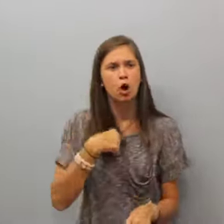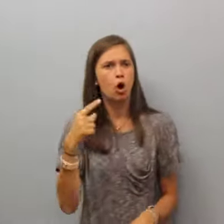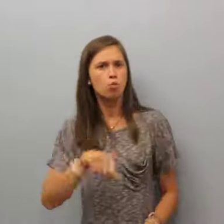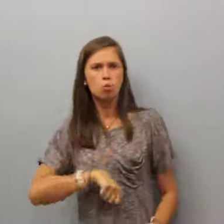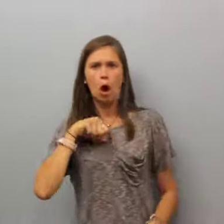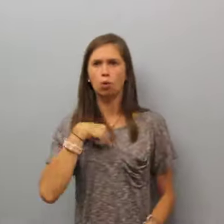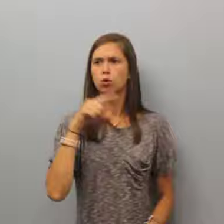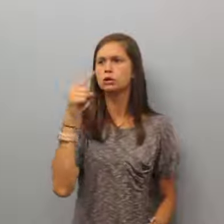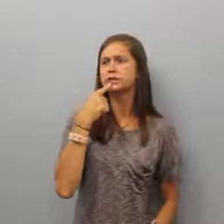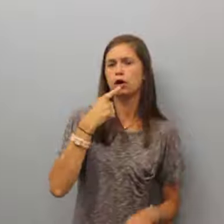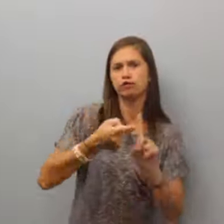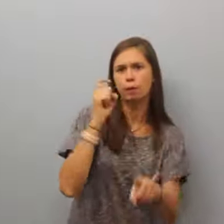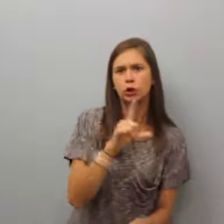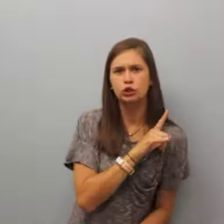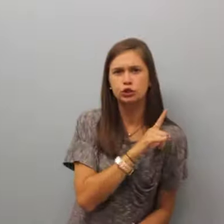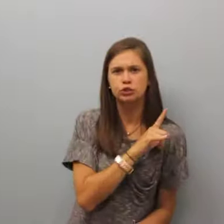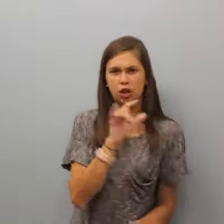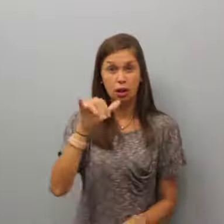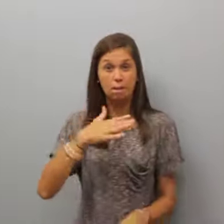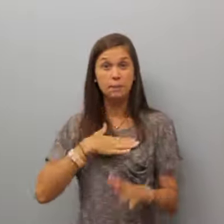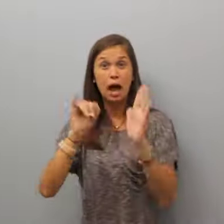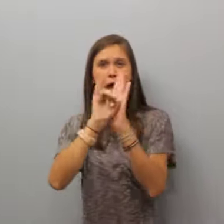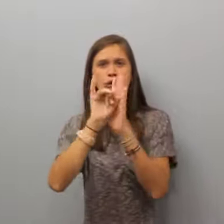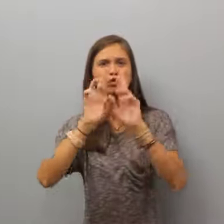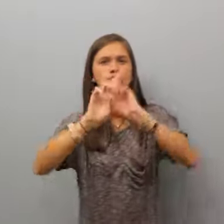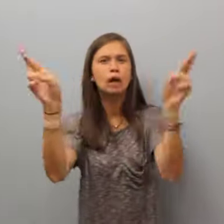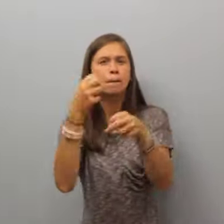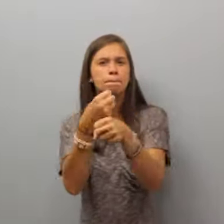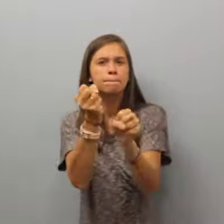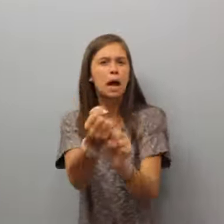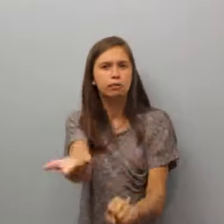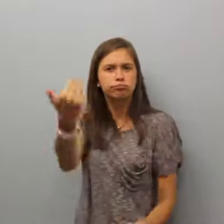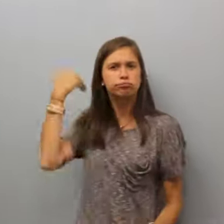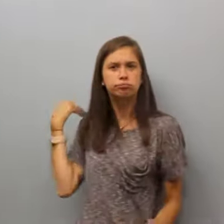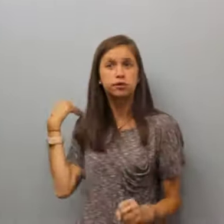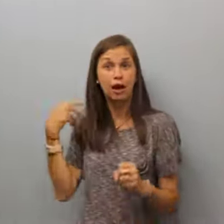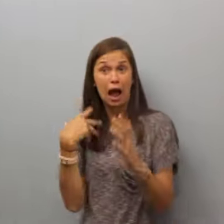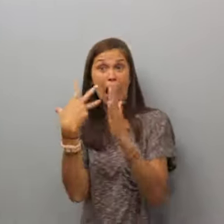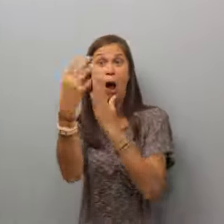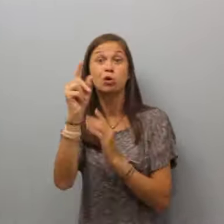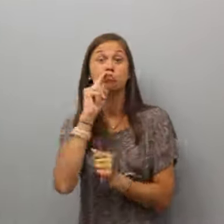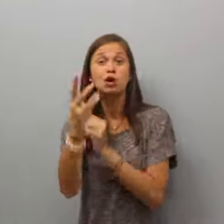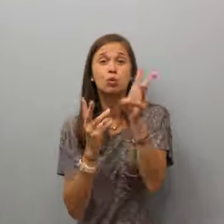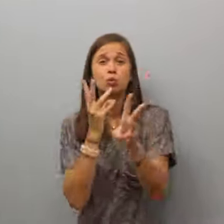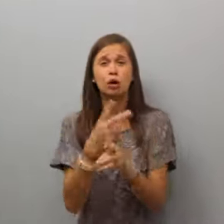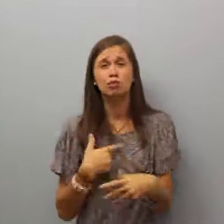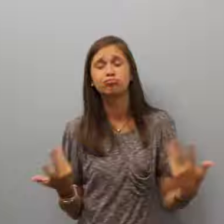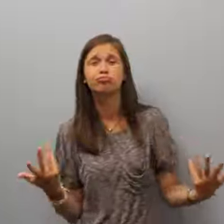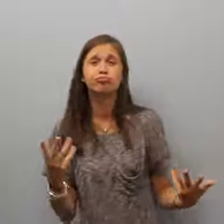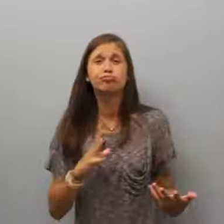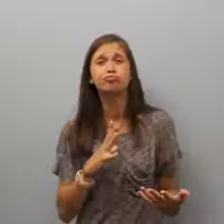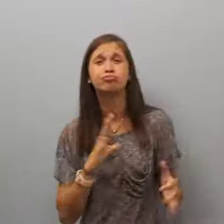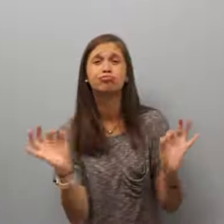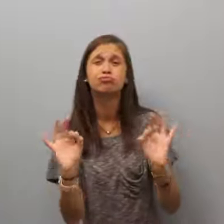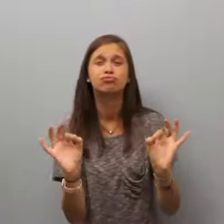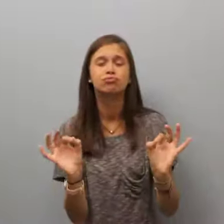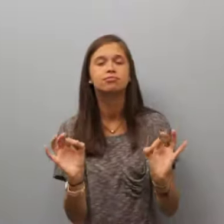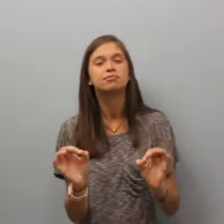of the Learning Center and a result of having deaf pride, learning about the deaf culture, and that was all instilled in me from the Learning Center. I have